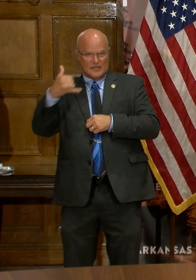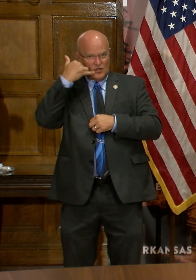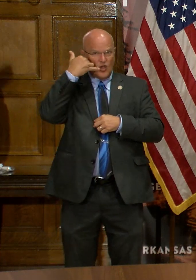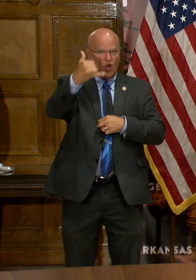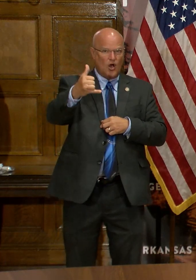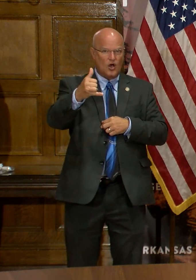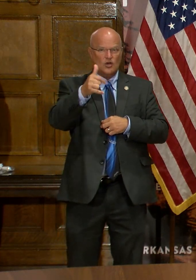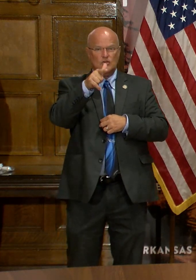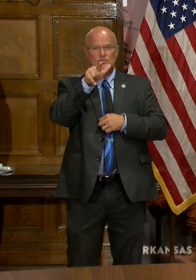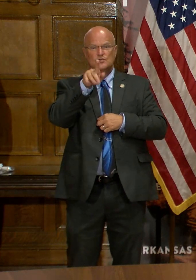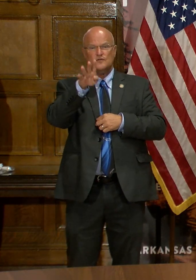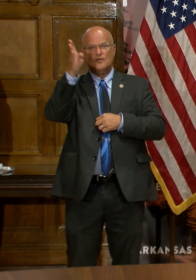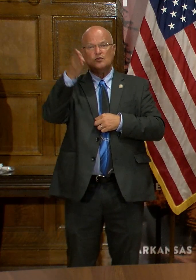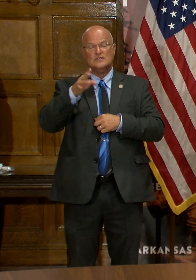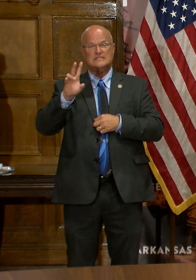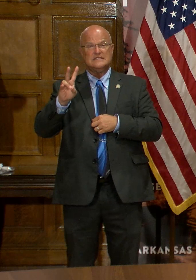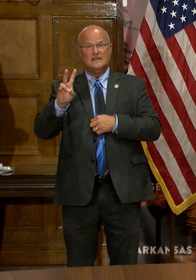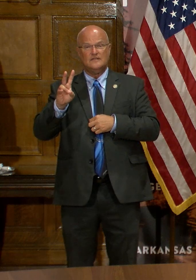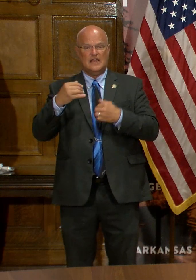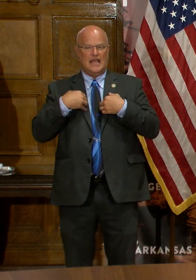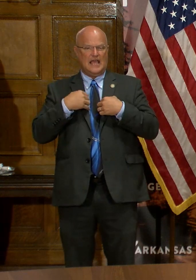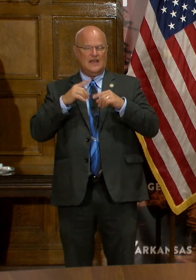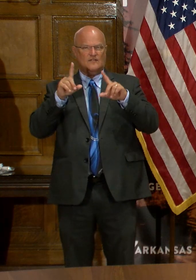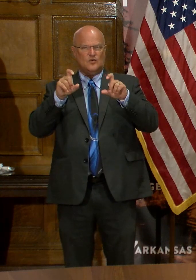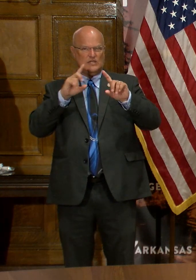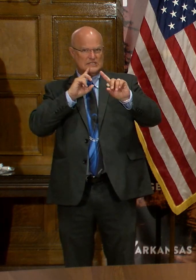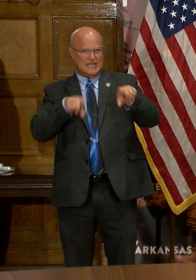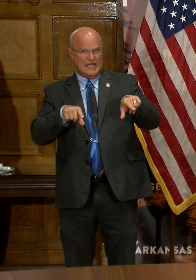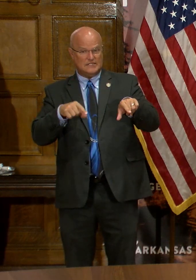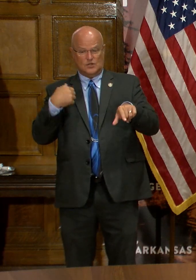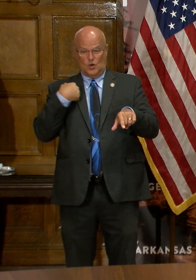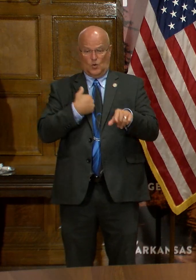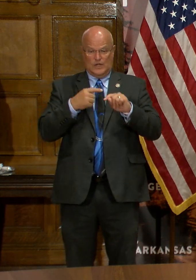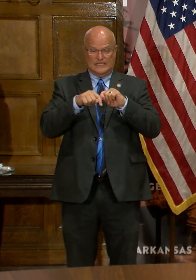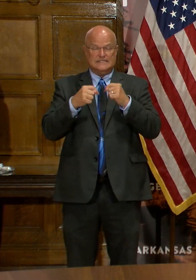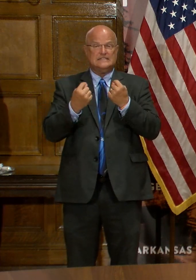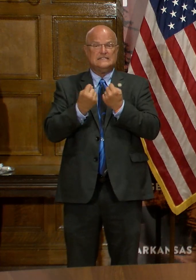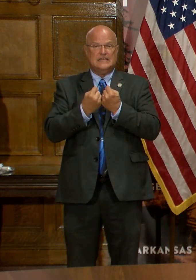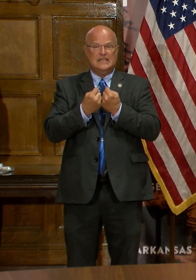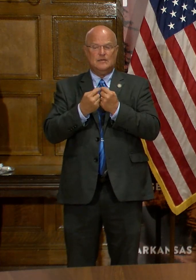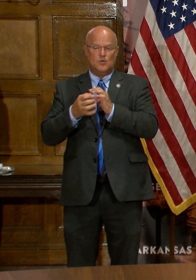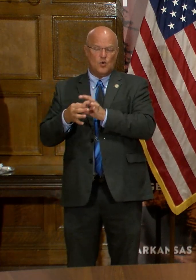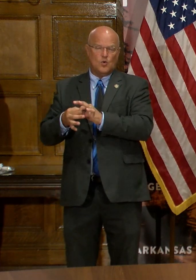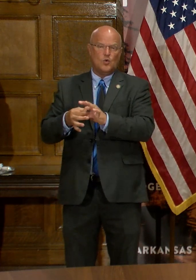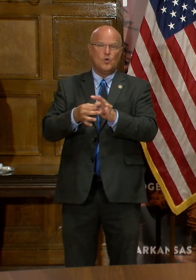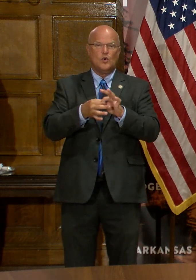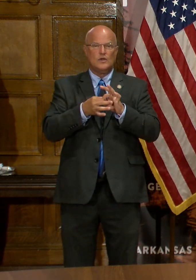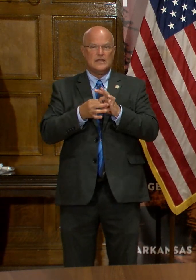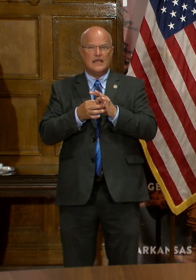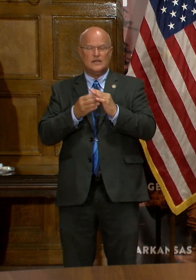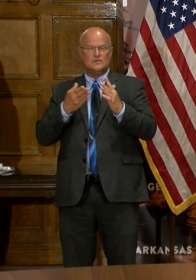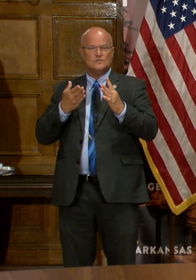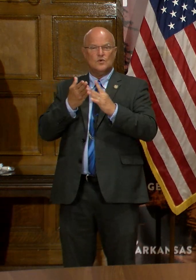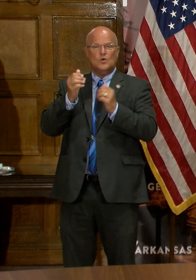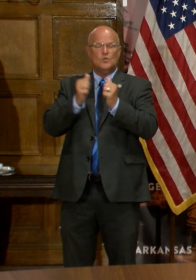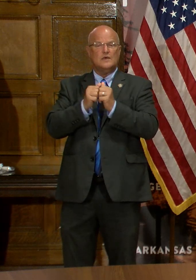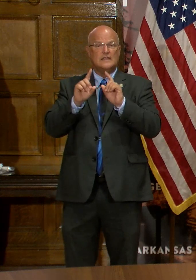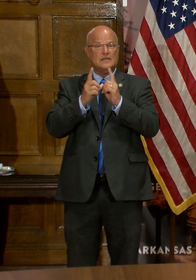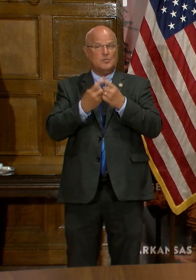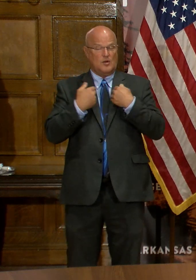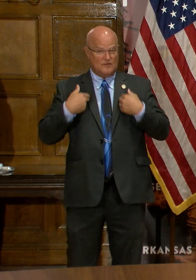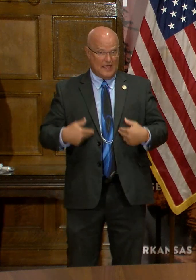24/7 in order to get questions answered, and we as a team then coordinate directly with the Department of